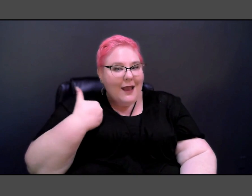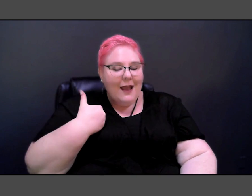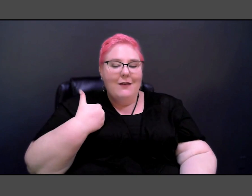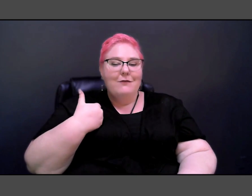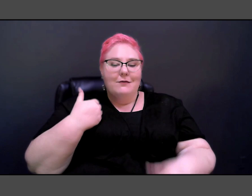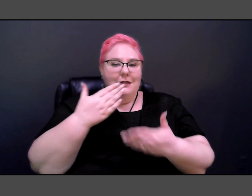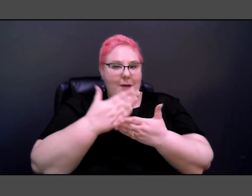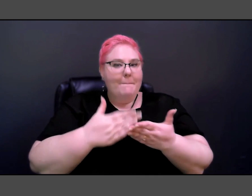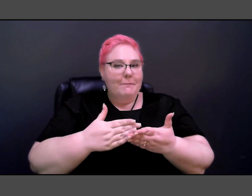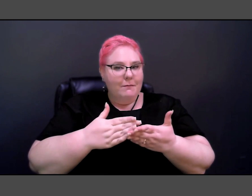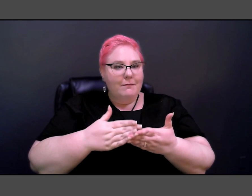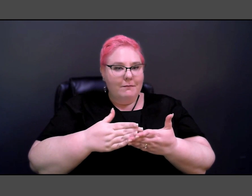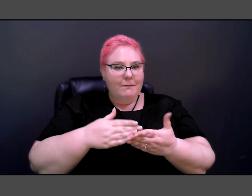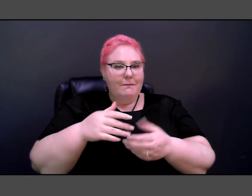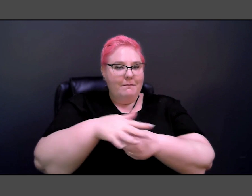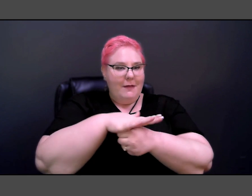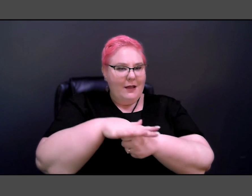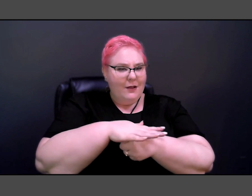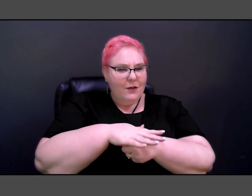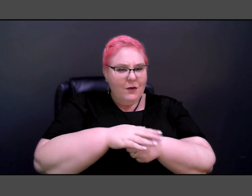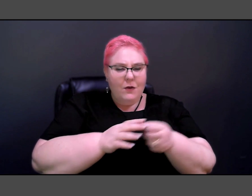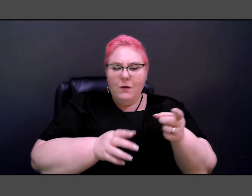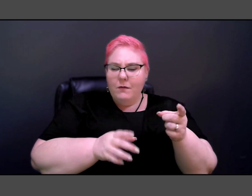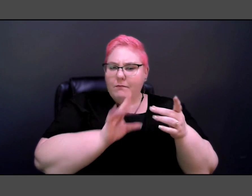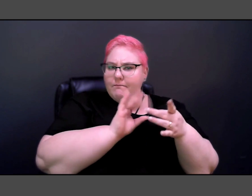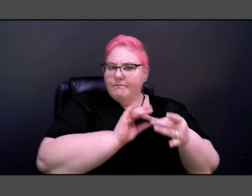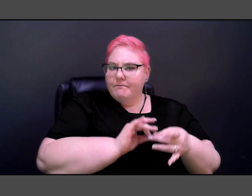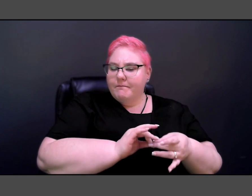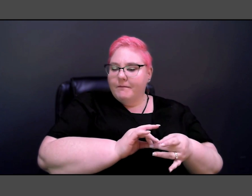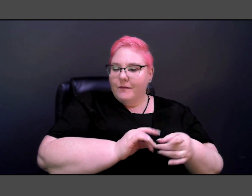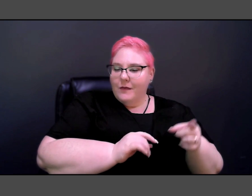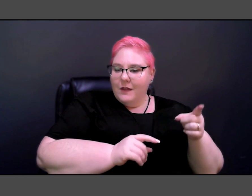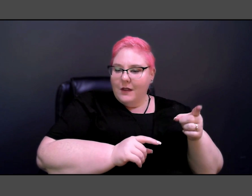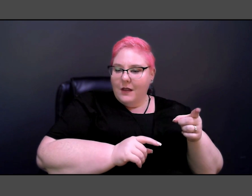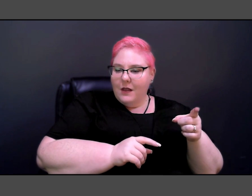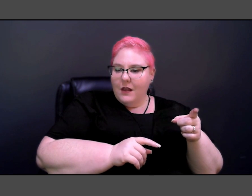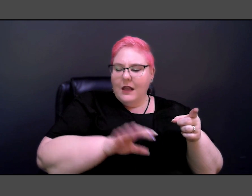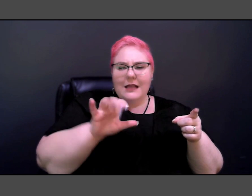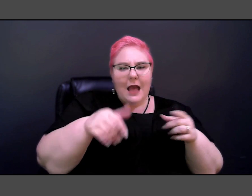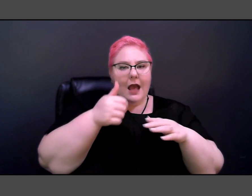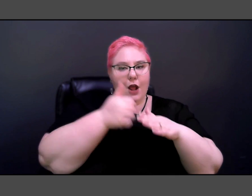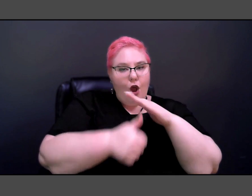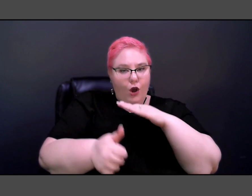we try to lift up artists. Wolf Trap is under the Department of the Interior?